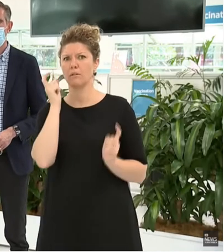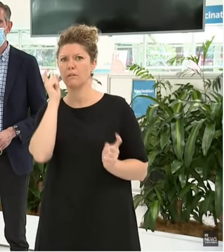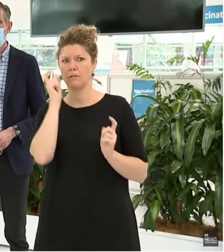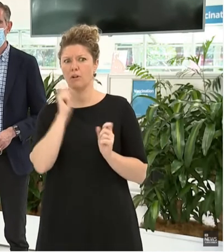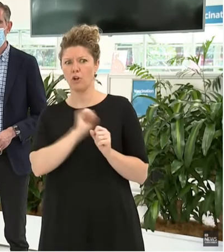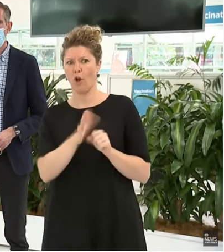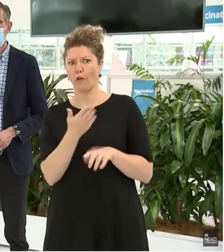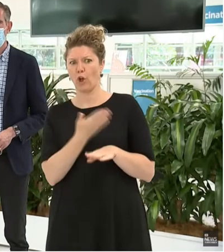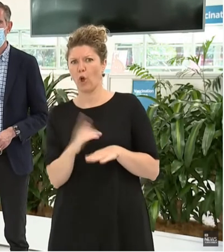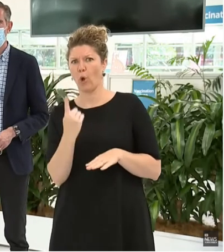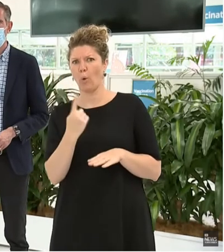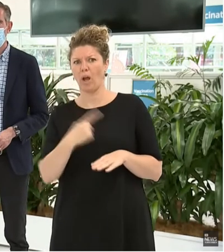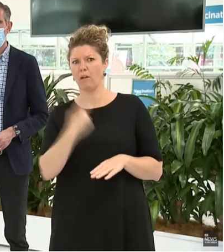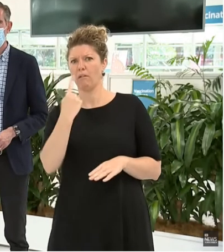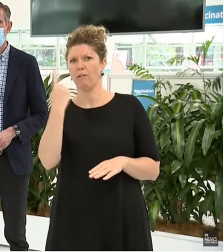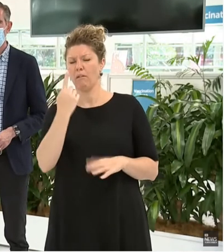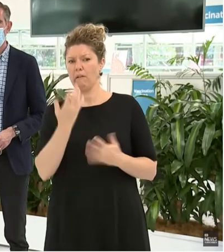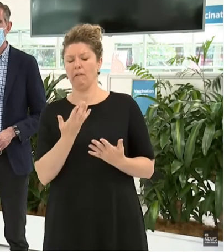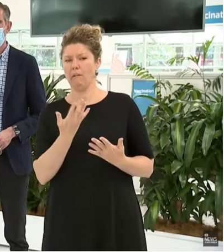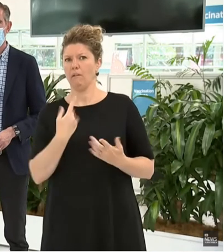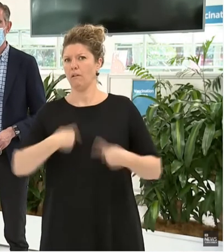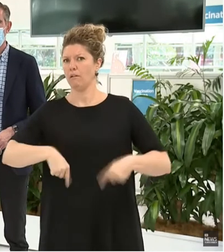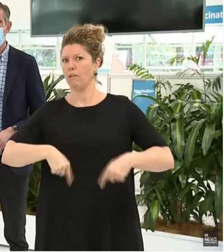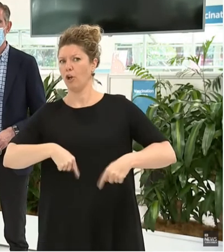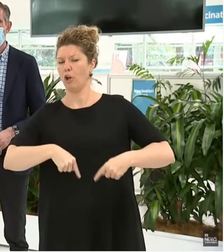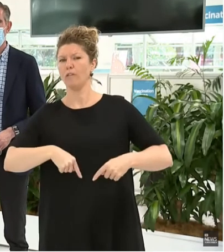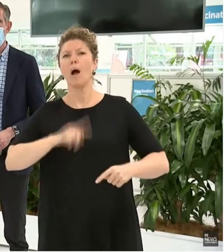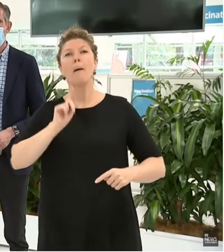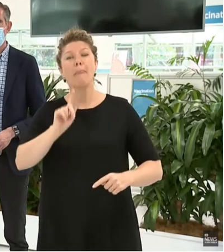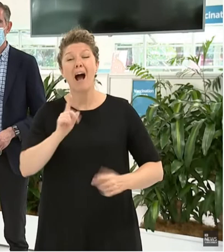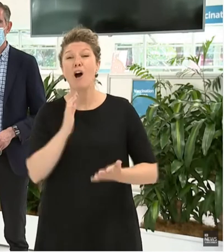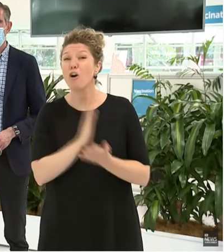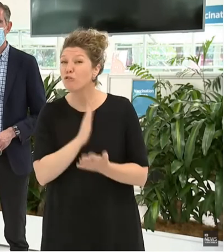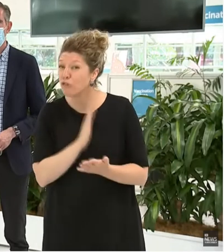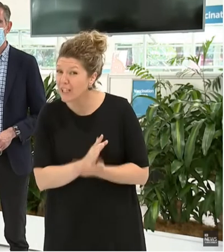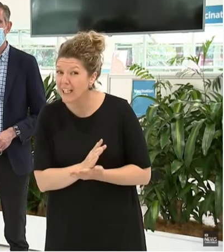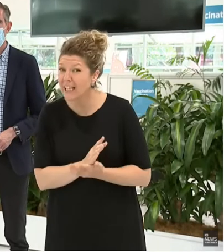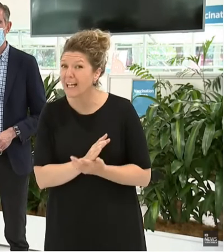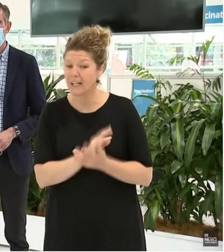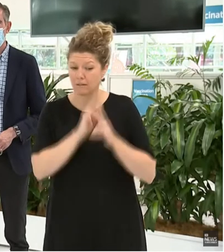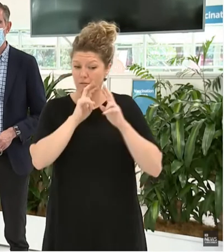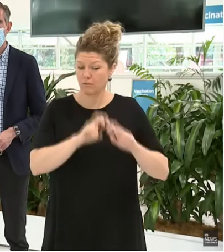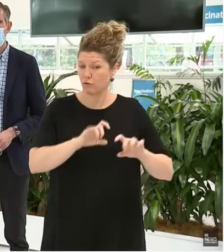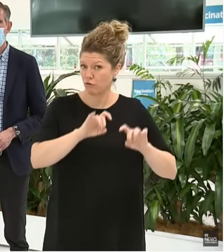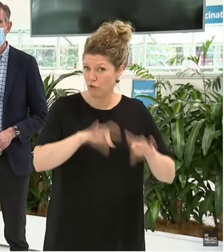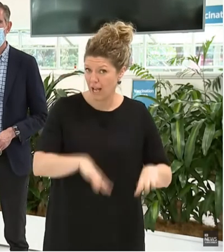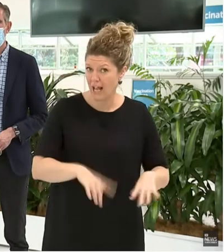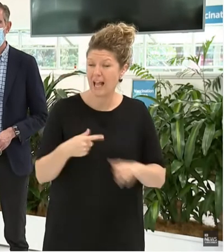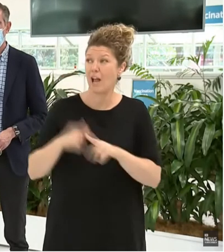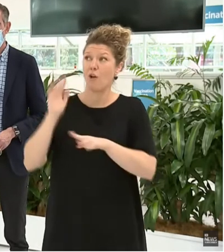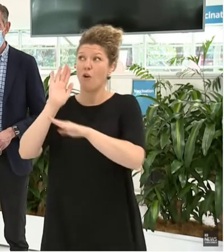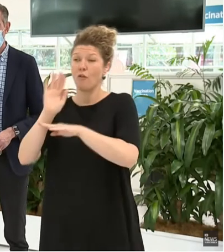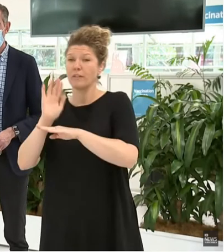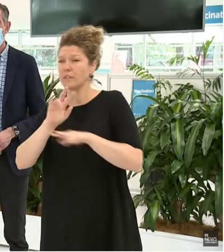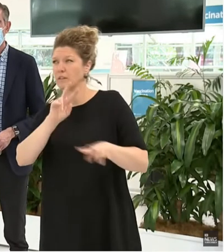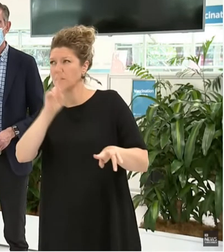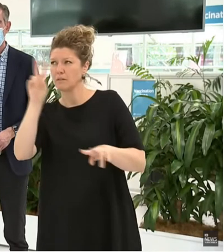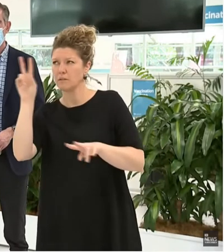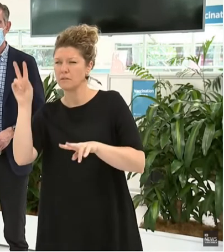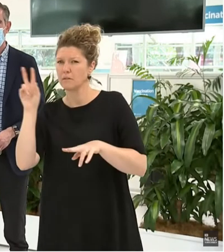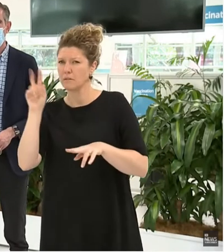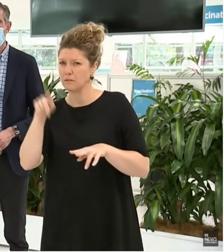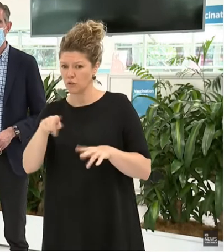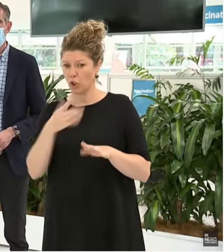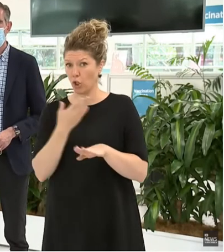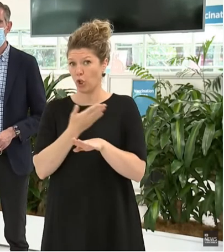that the early evidence, both internationally and here, so our local evidence, is indicating that it's nowhere near as